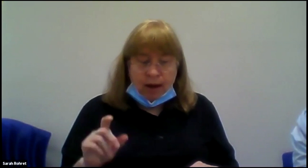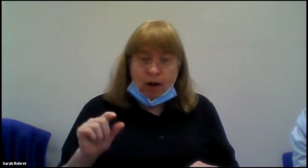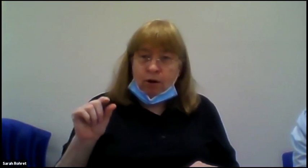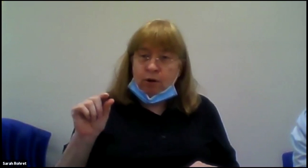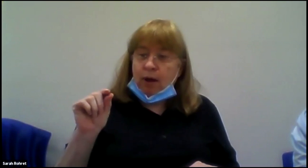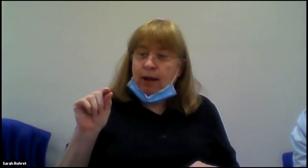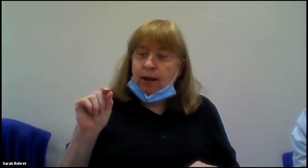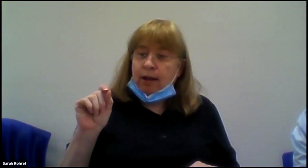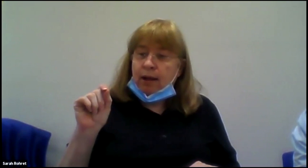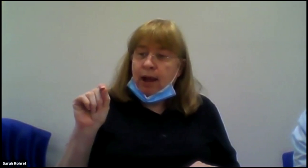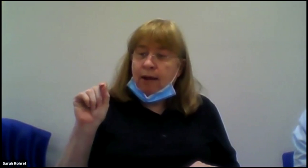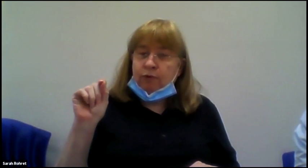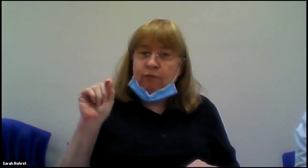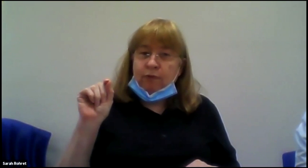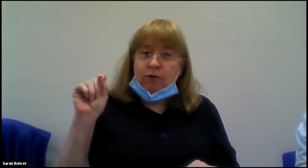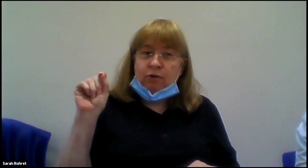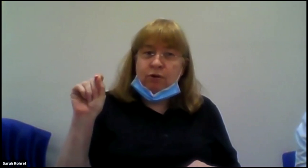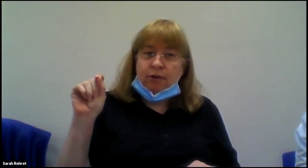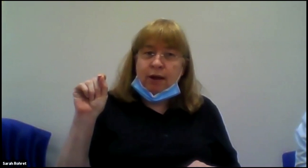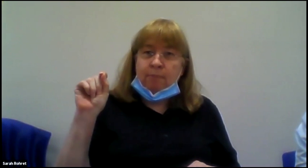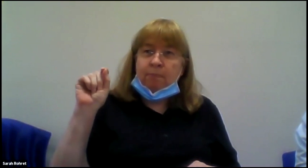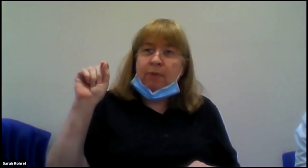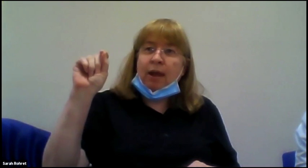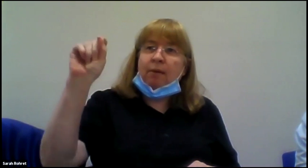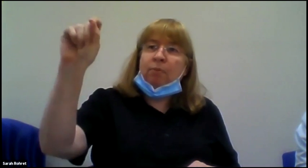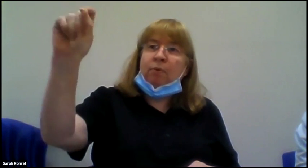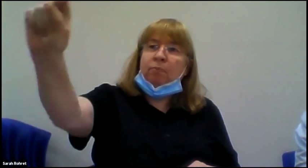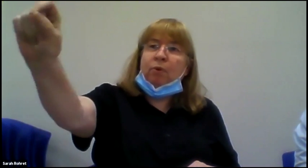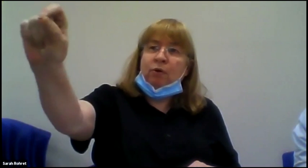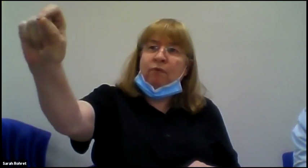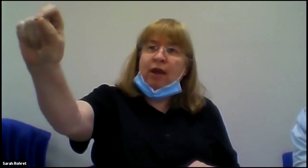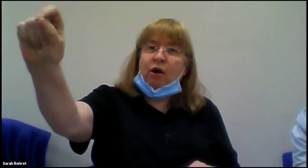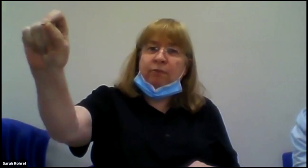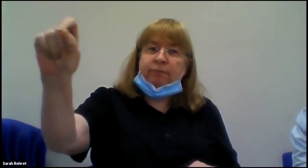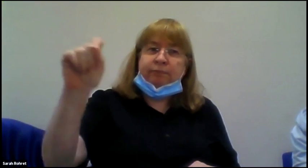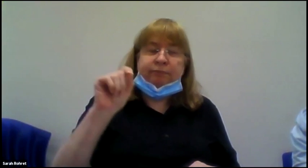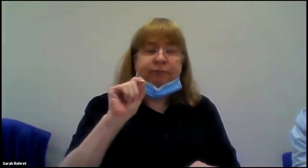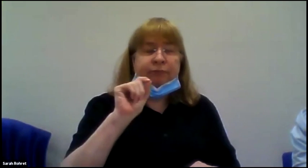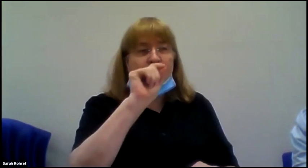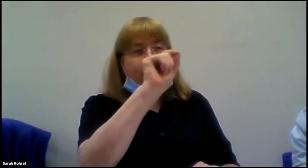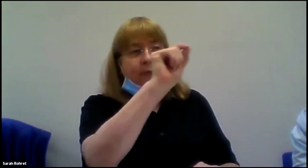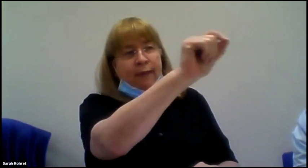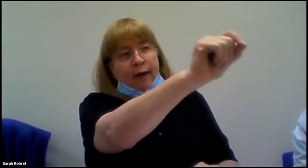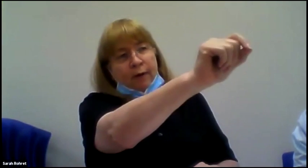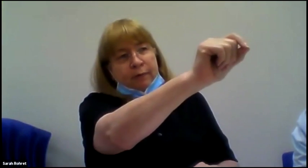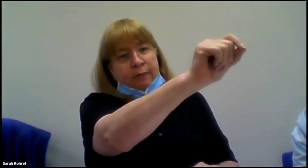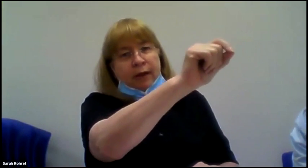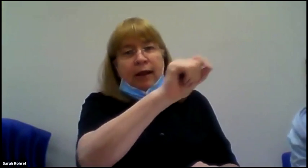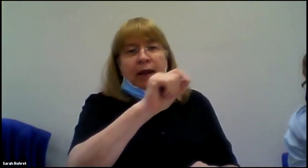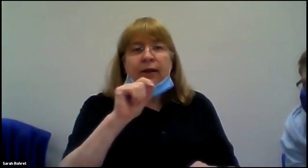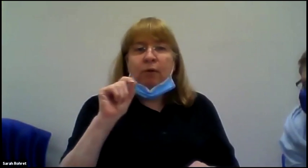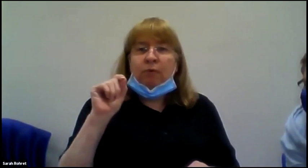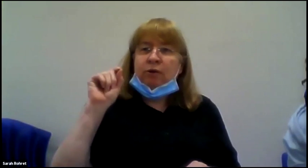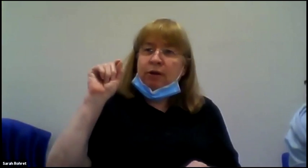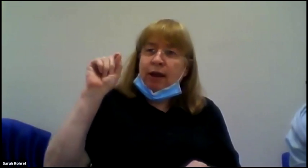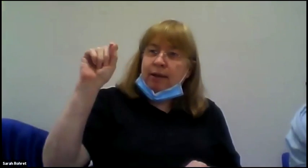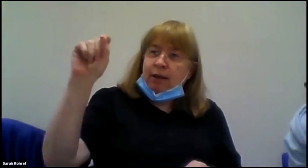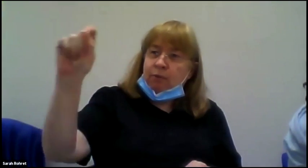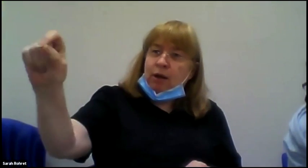There, you want to have your finger and your thumb and point over there or there. So when you're saying that, you want to